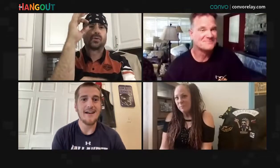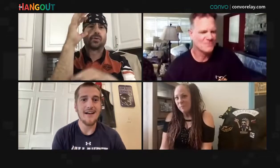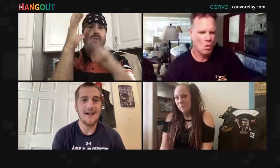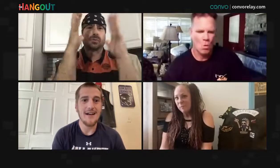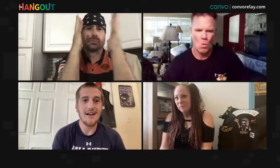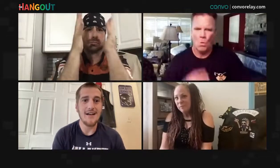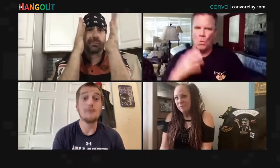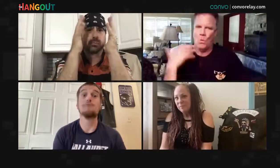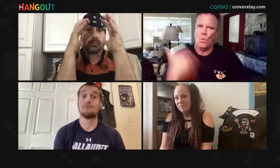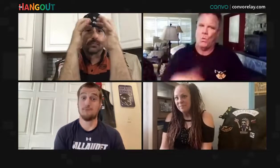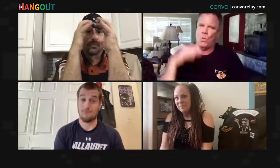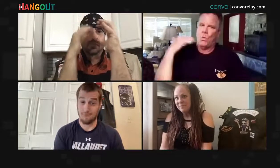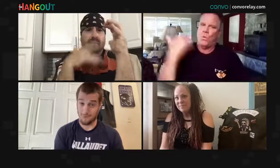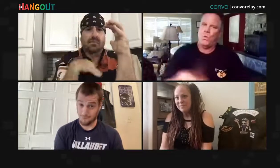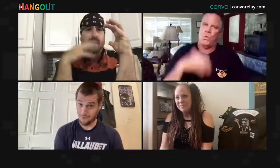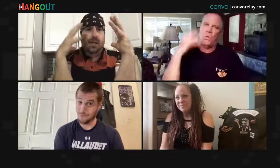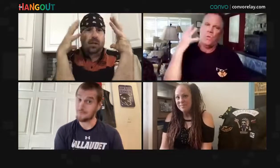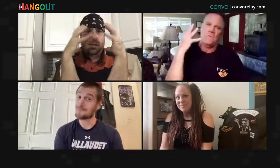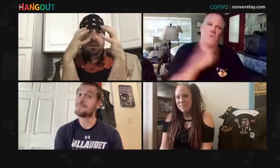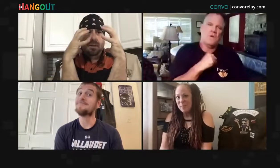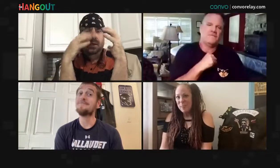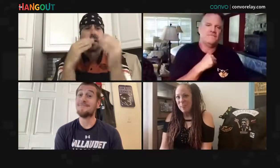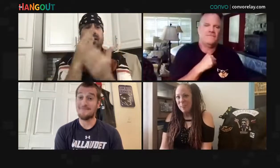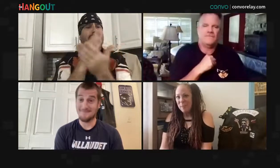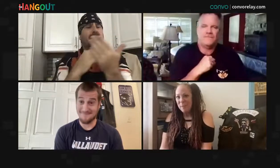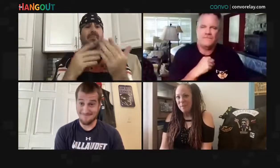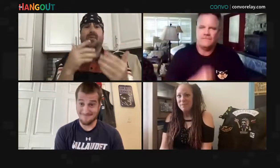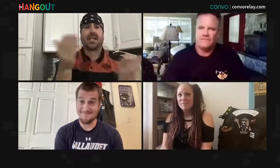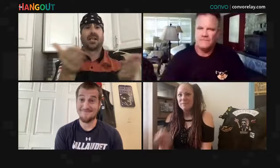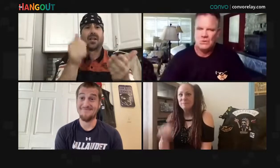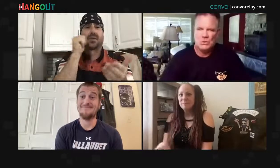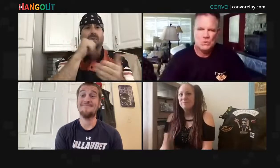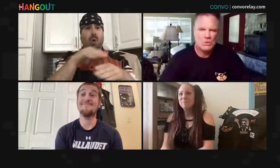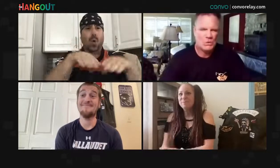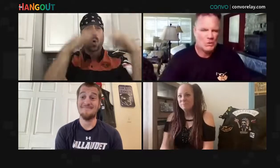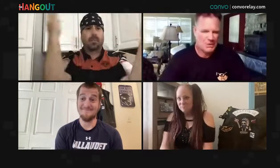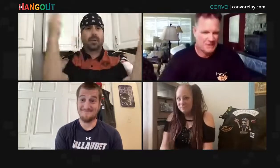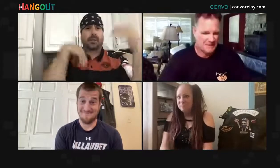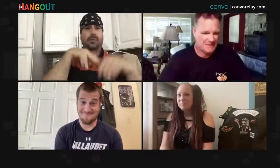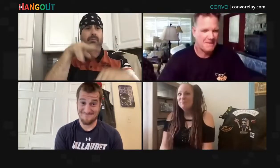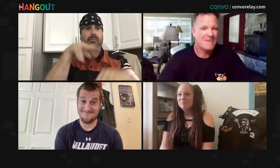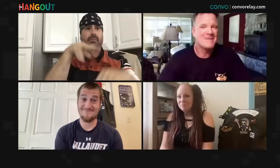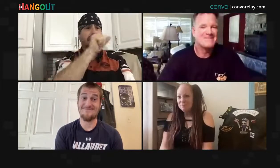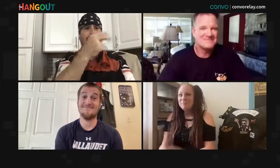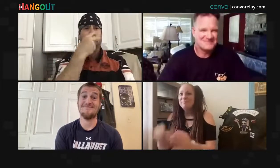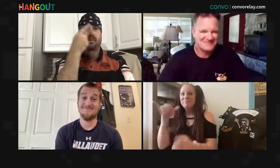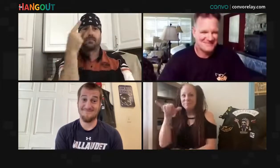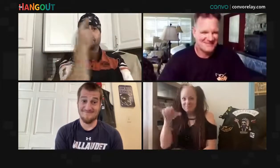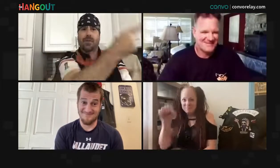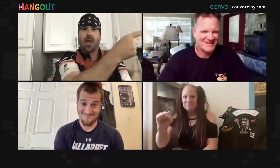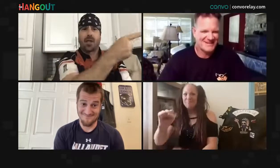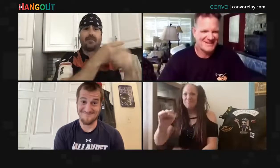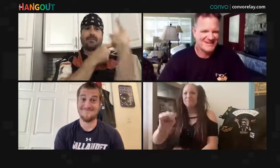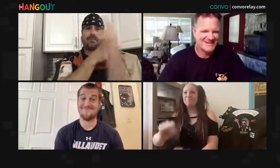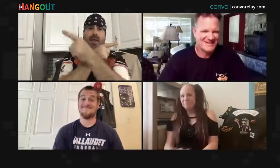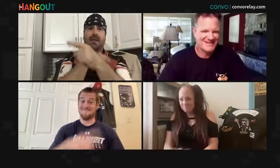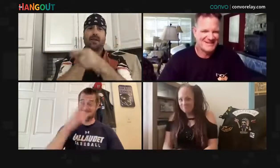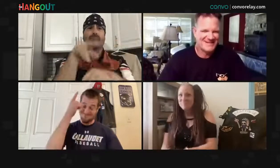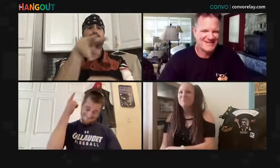Les here. In some states, you feel like you're a little bit caged in because of what Mhm. they have around you. But in Arizona, it's so